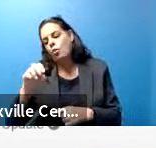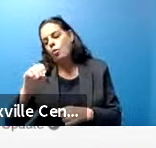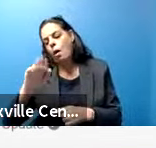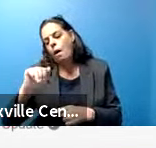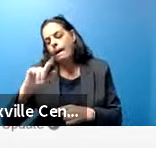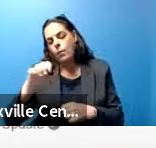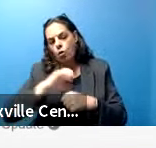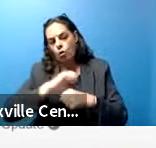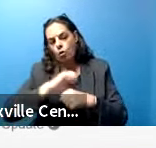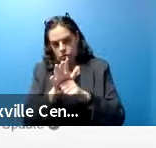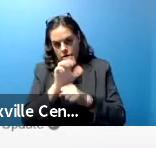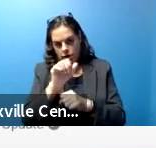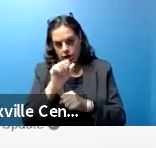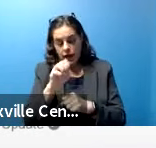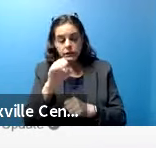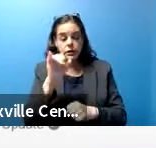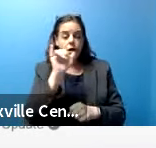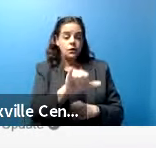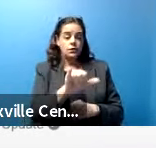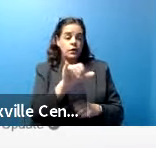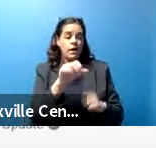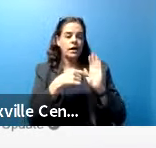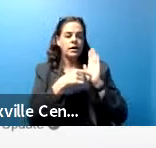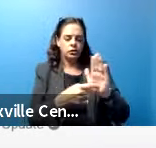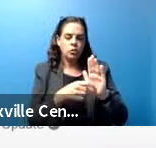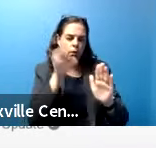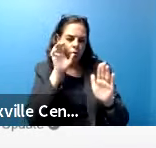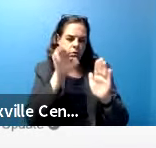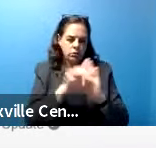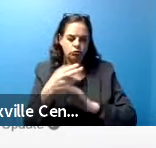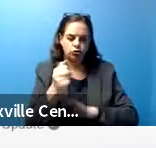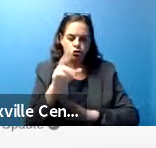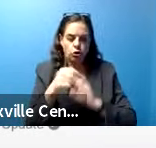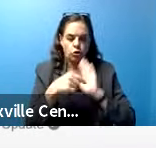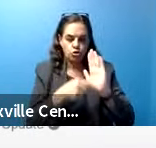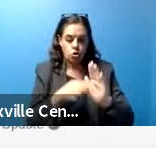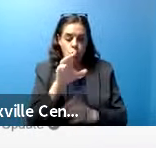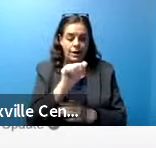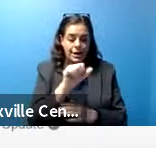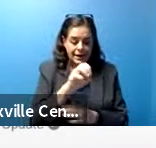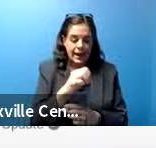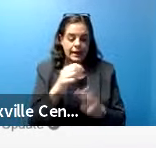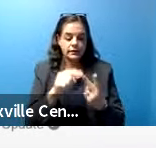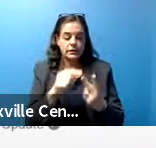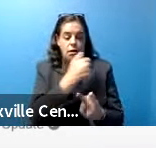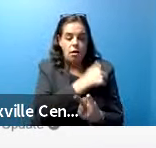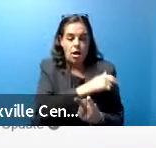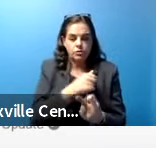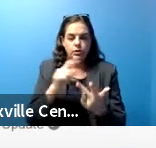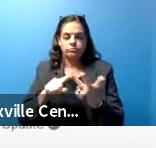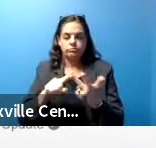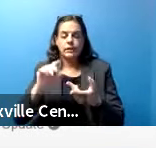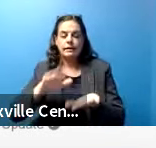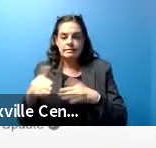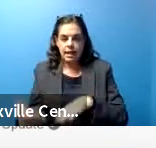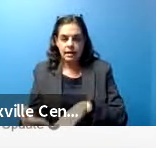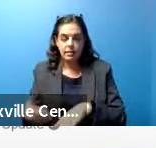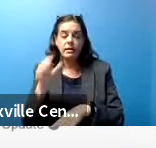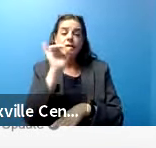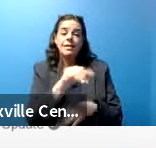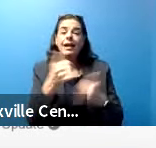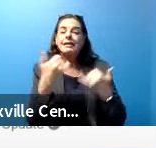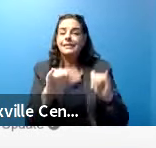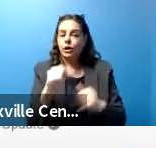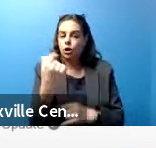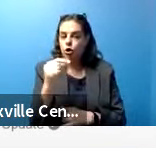For this benchmark, we show the chart that details cases, hospitalizations, and deaths. This benchmark remains